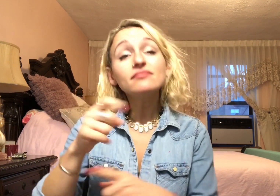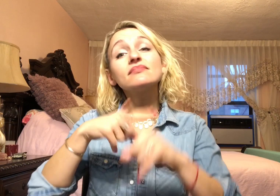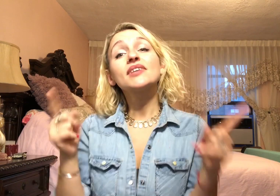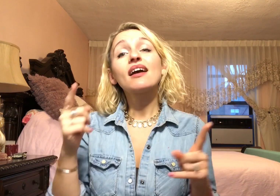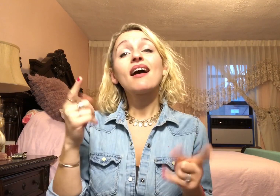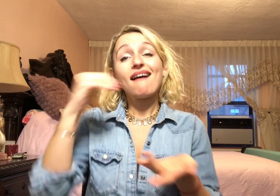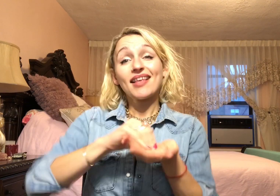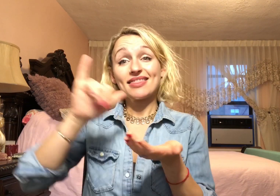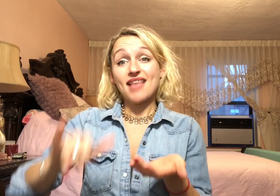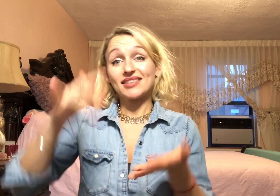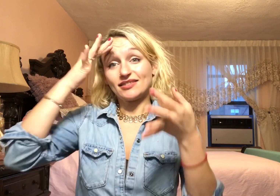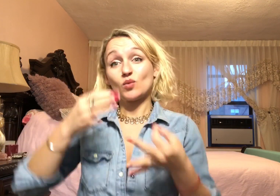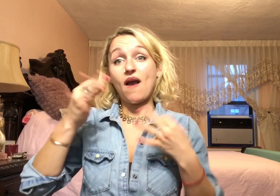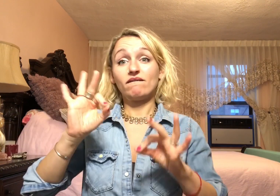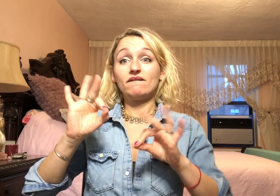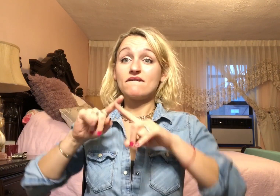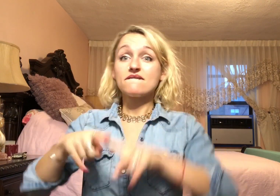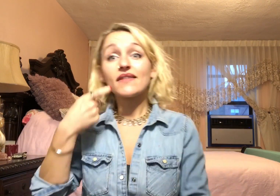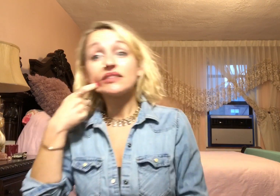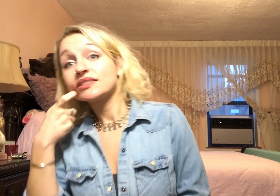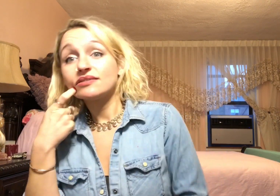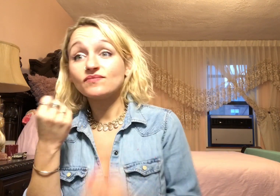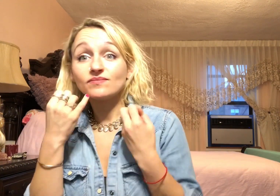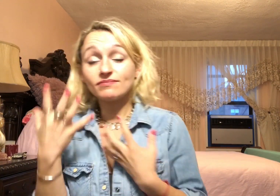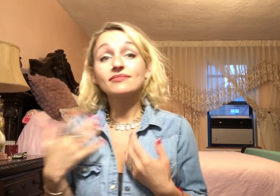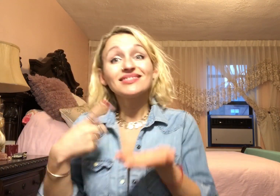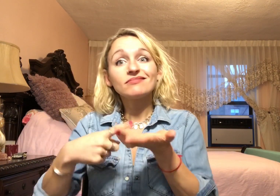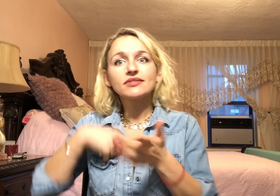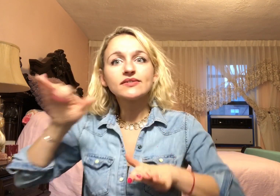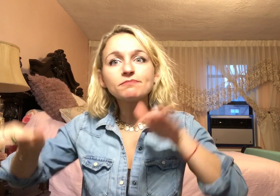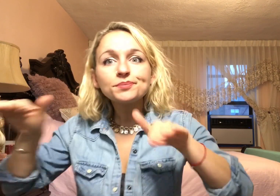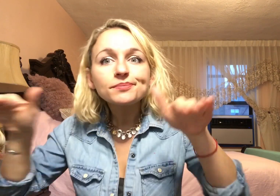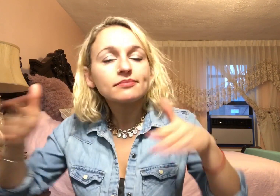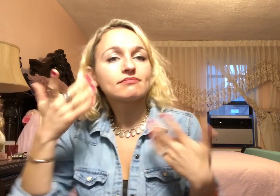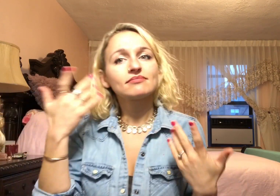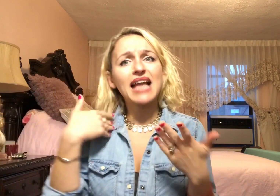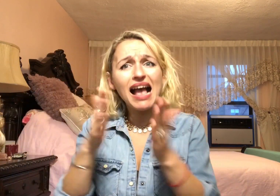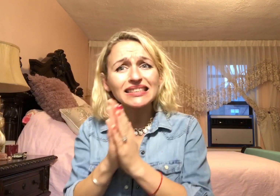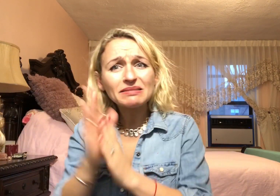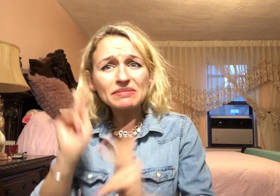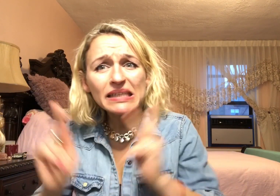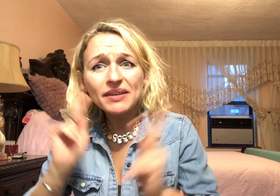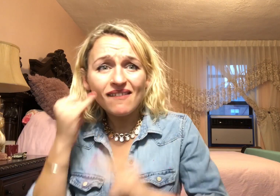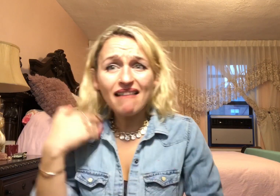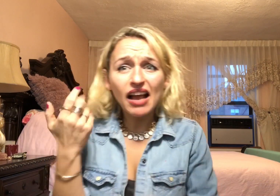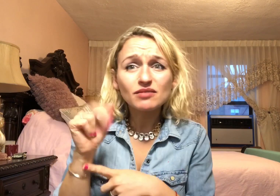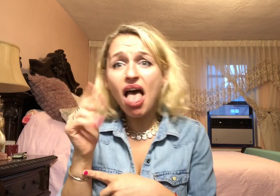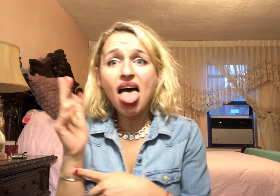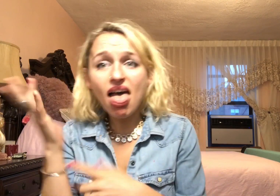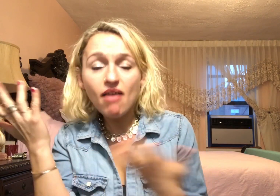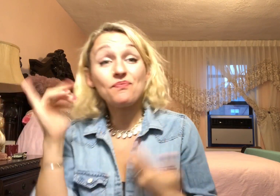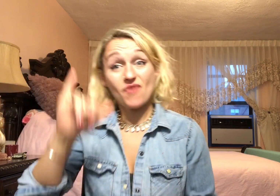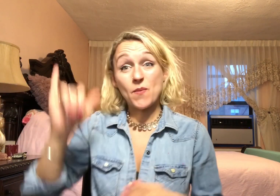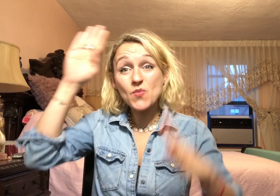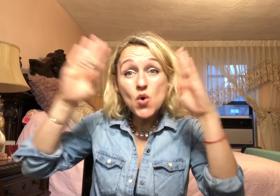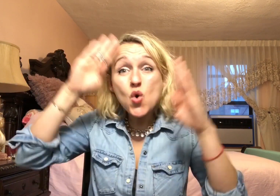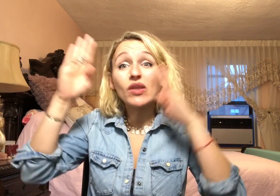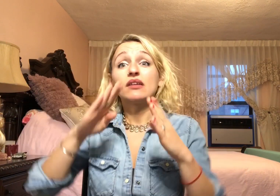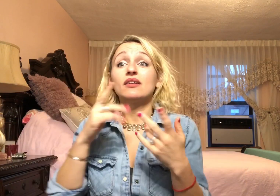proud of my ADHD, but that addictive behavior is not something I'm proud of. I asked my doctors to prescribe more, asked people around me if